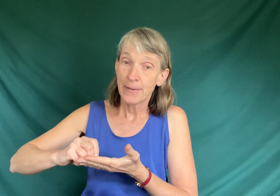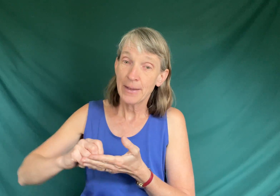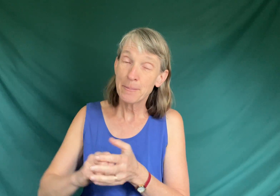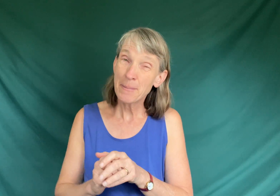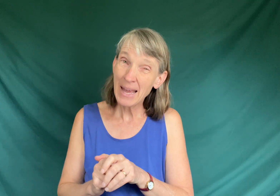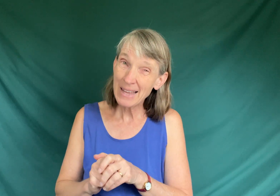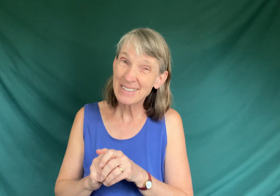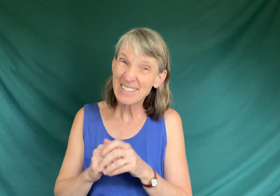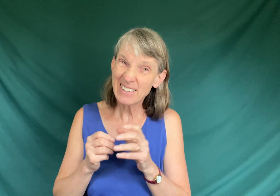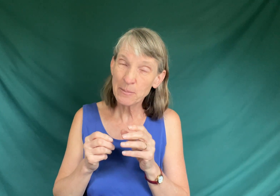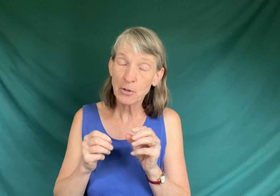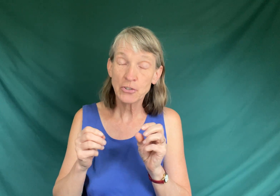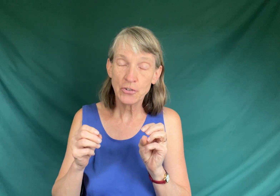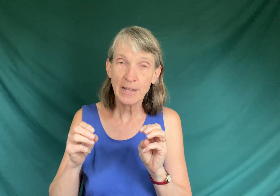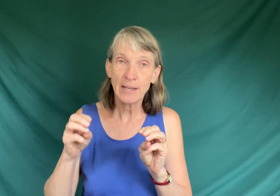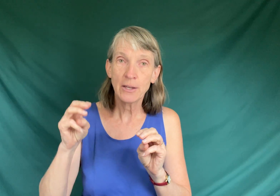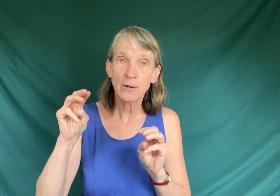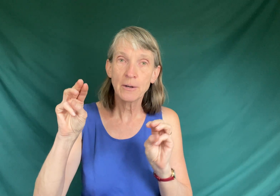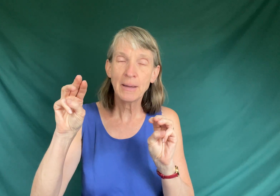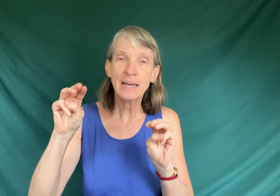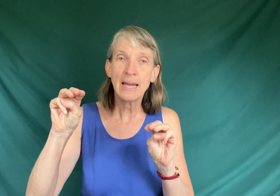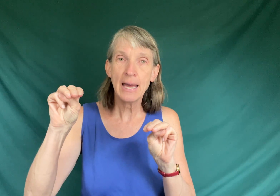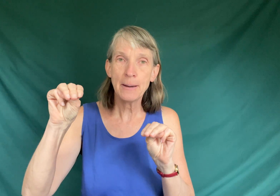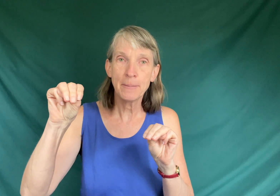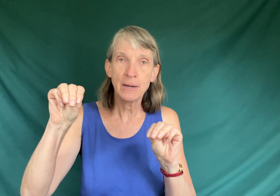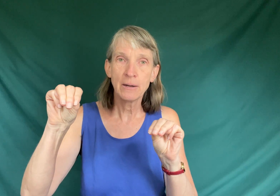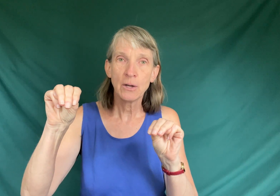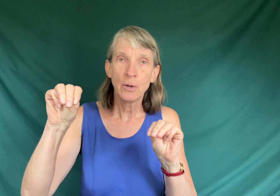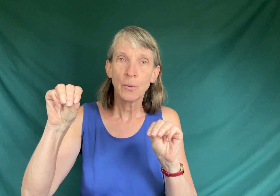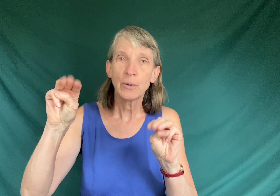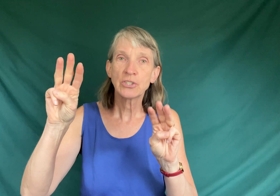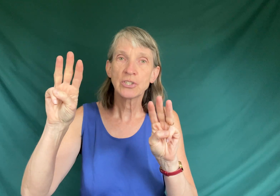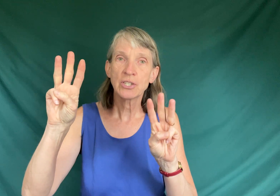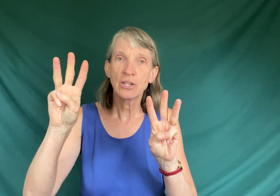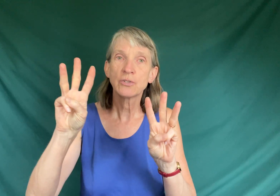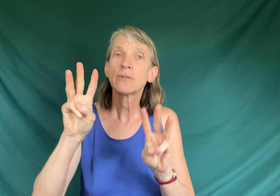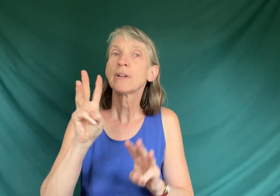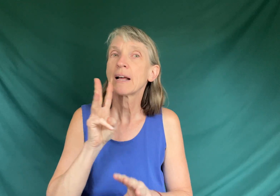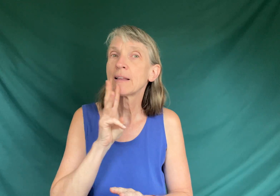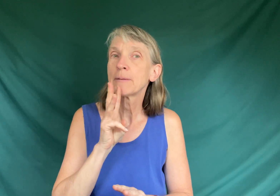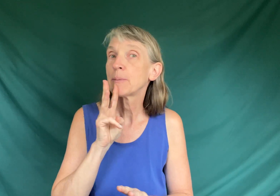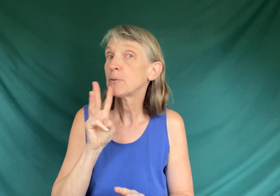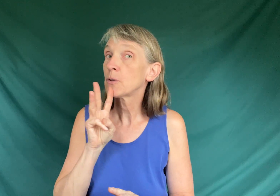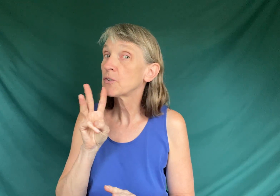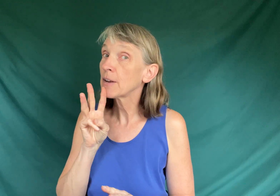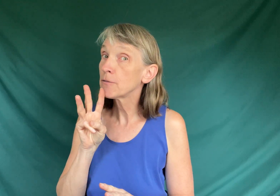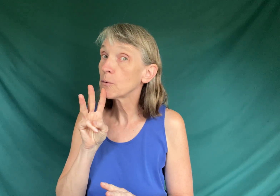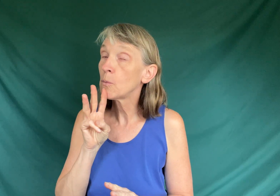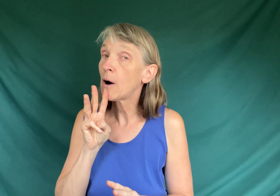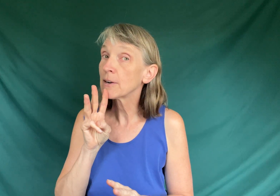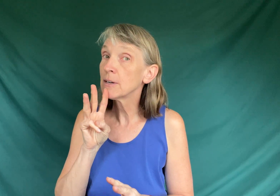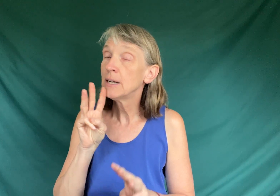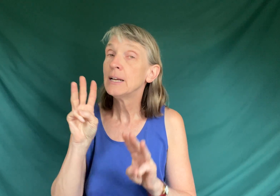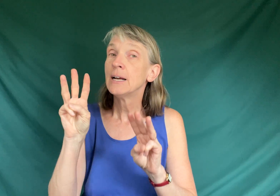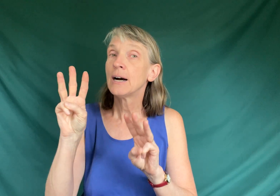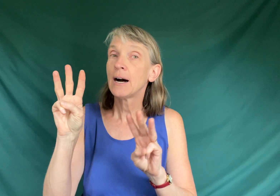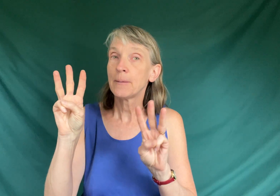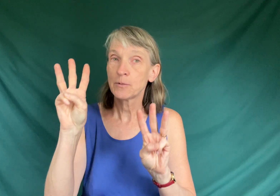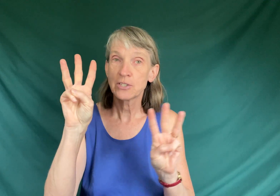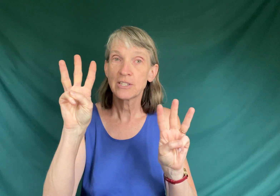Then math is a little more tricky. You're going to make an M, which is sort of like a lot of people know the sign for water, which is a